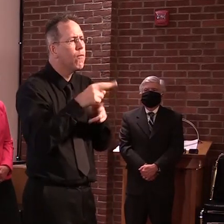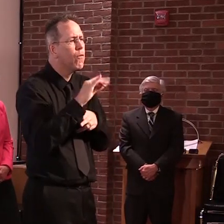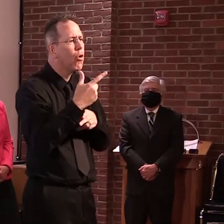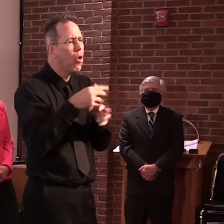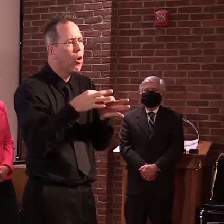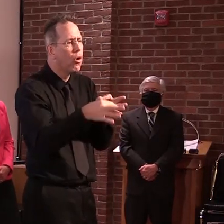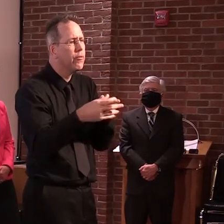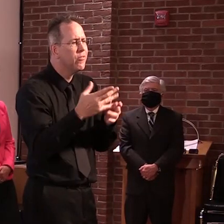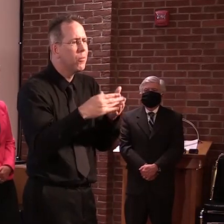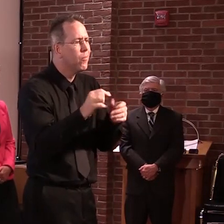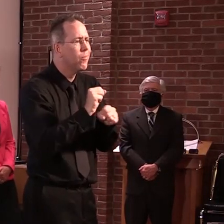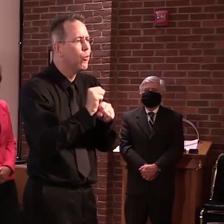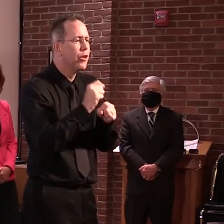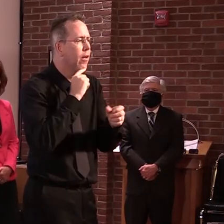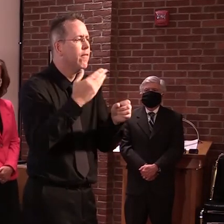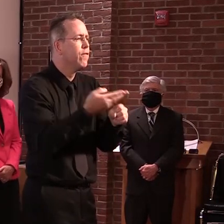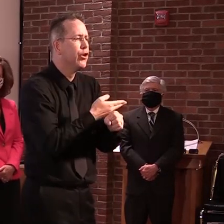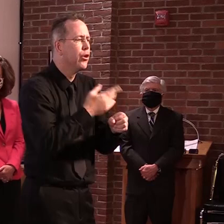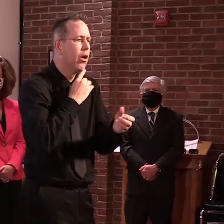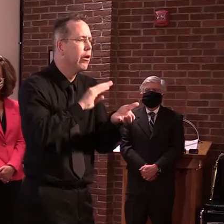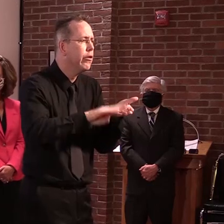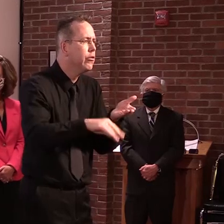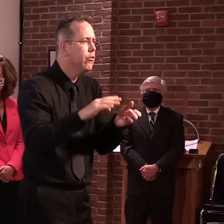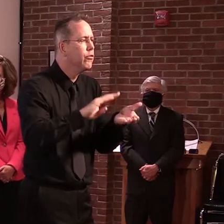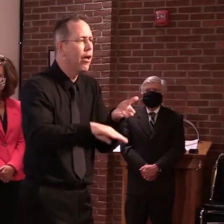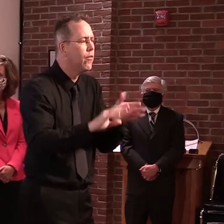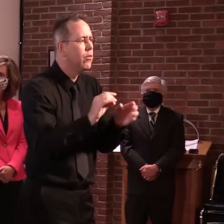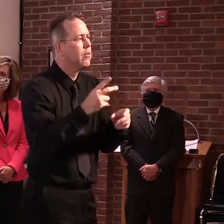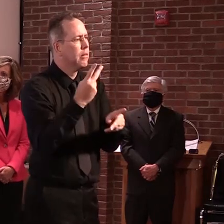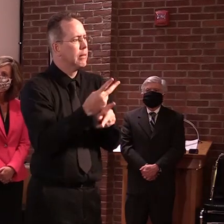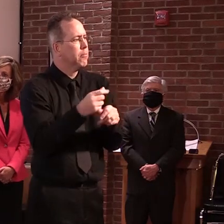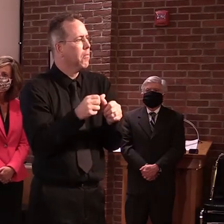So what is the state doing to prepare for that? Because